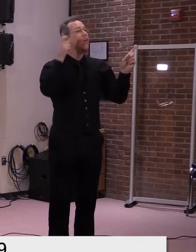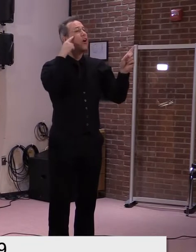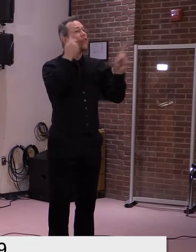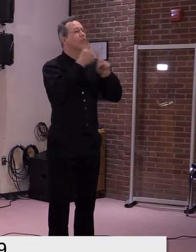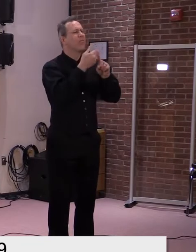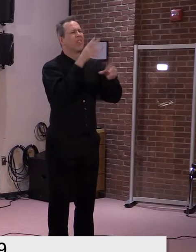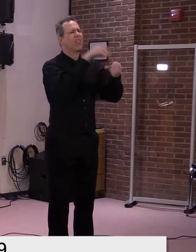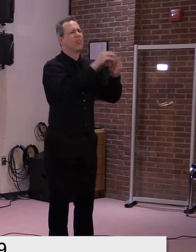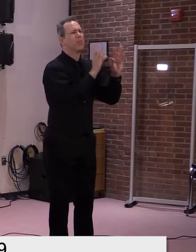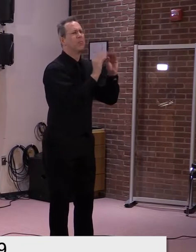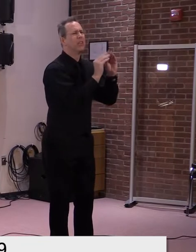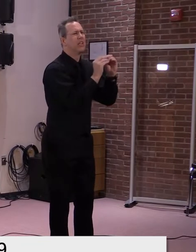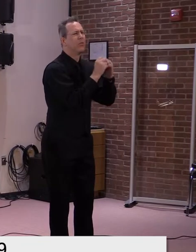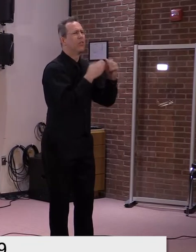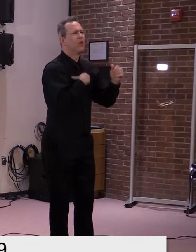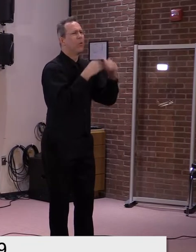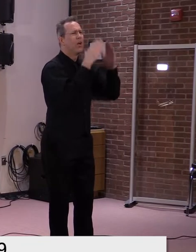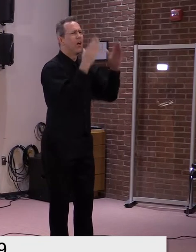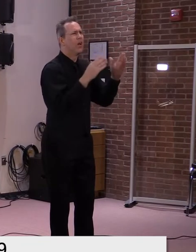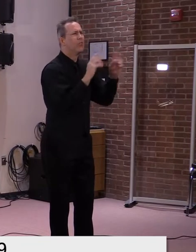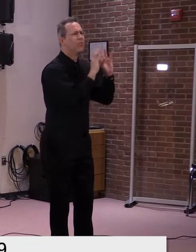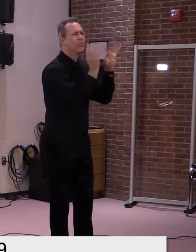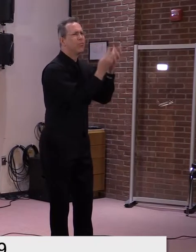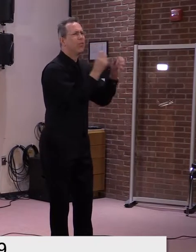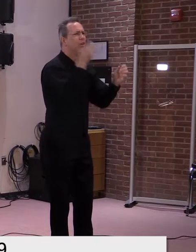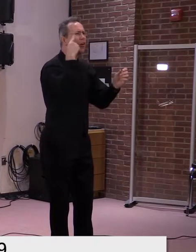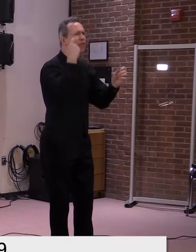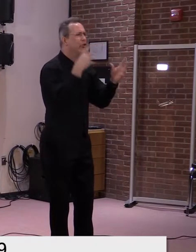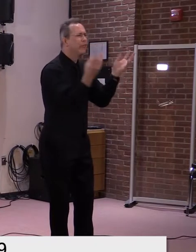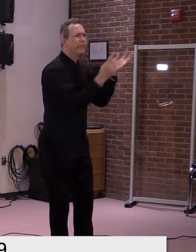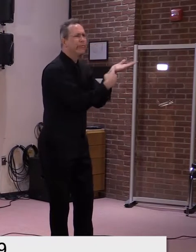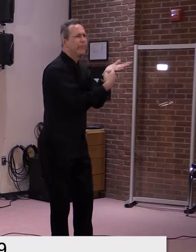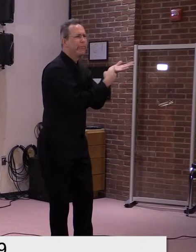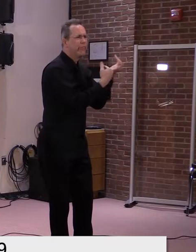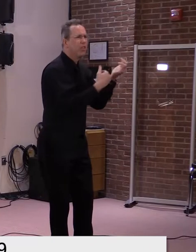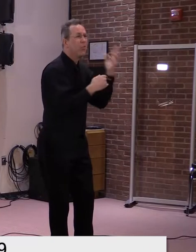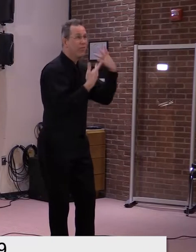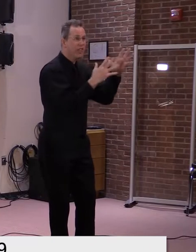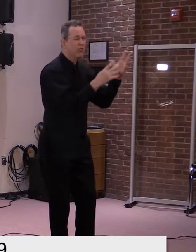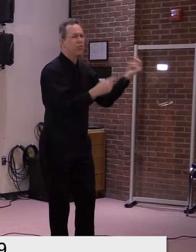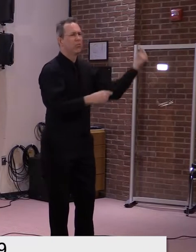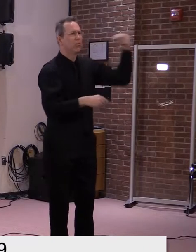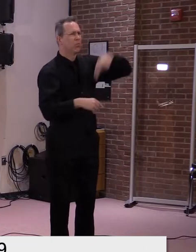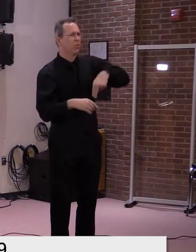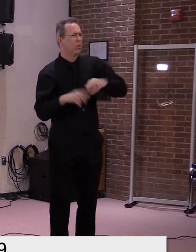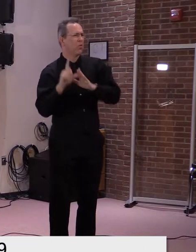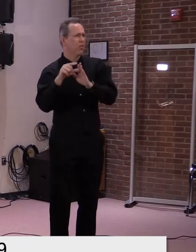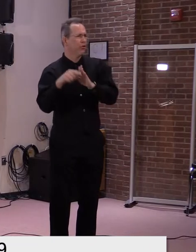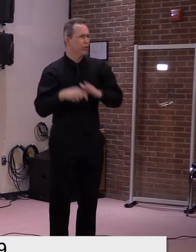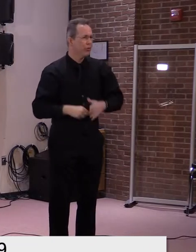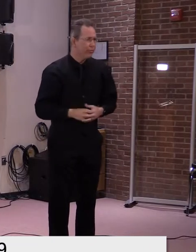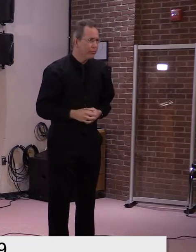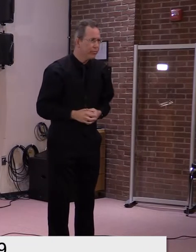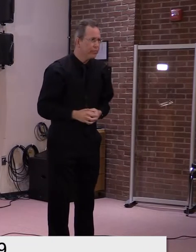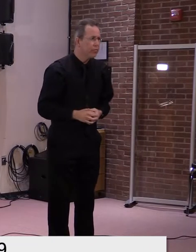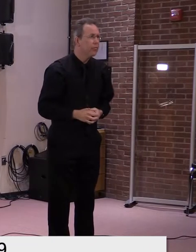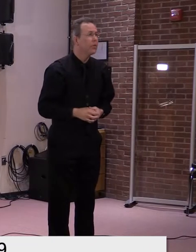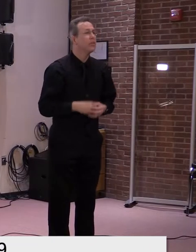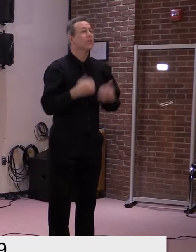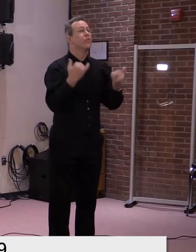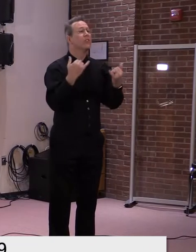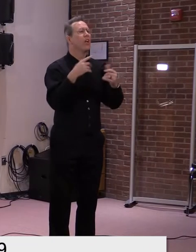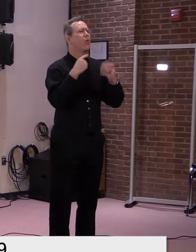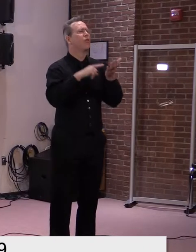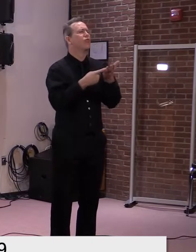with fellow governors and White House officials, but he'll be joining us shortly. Today, I'll start out with an update of